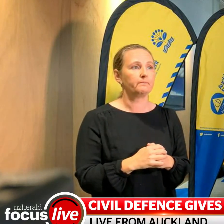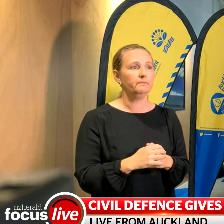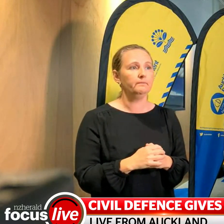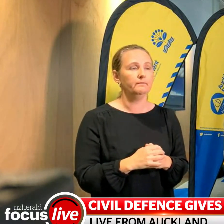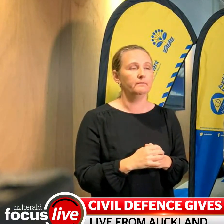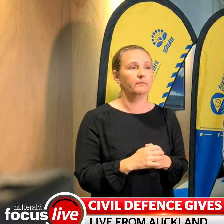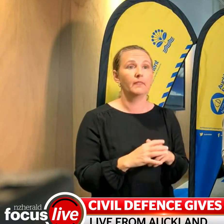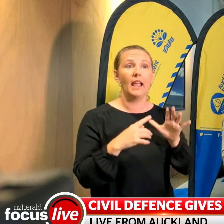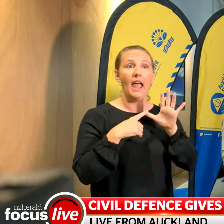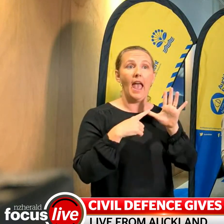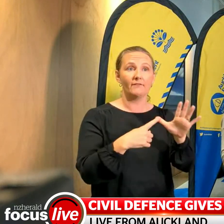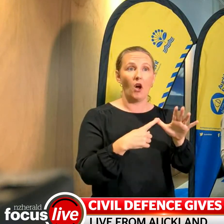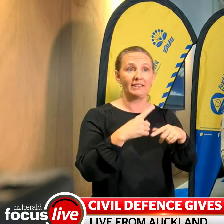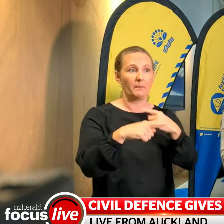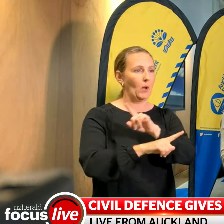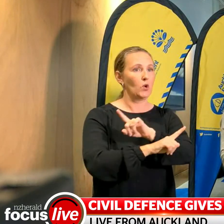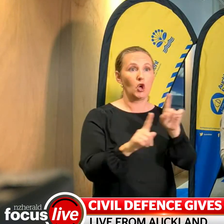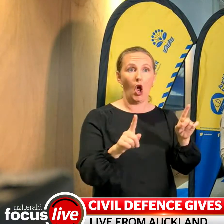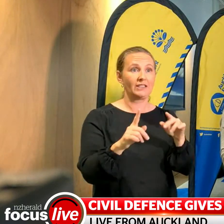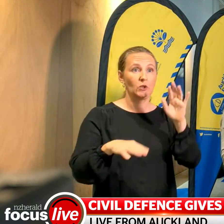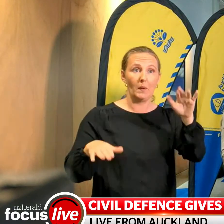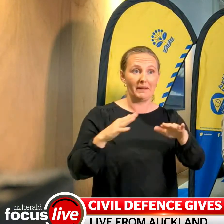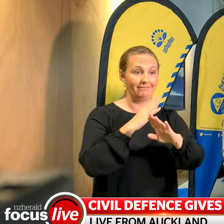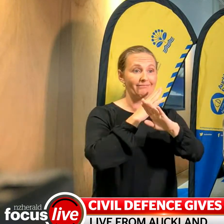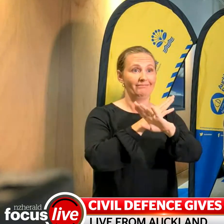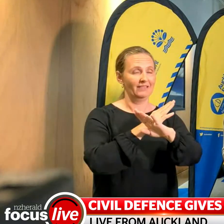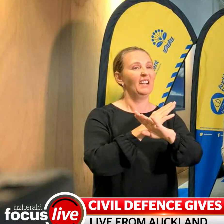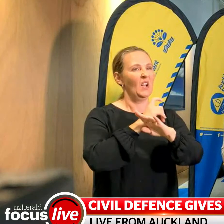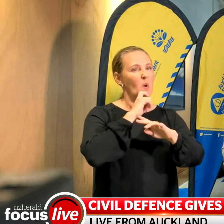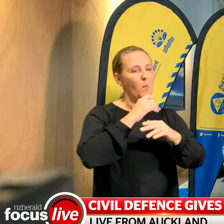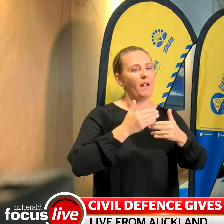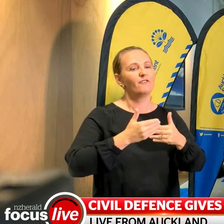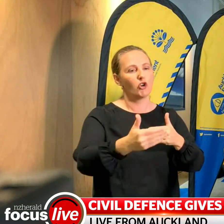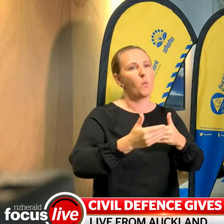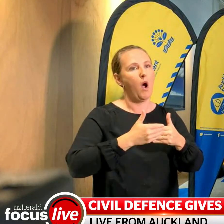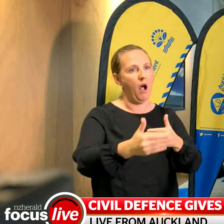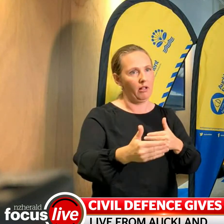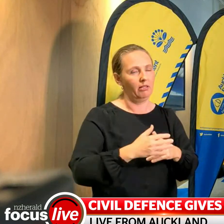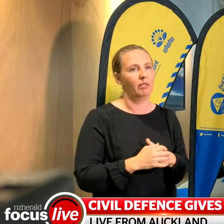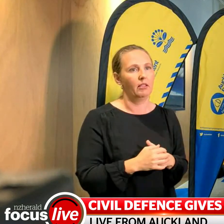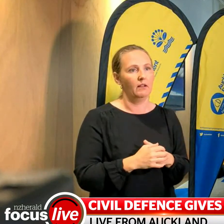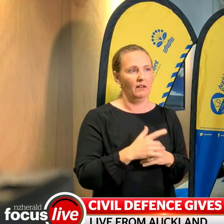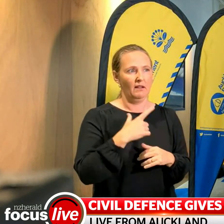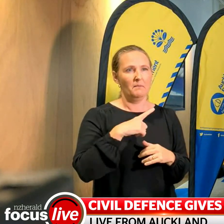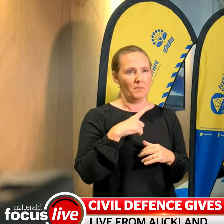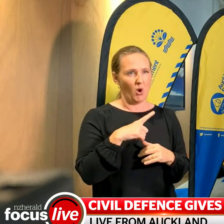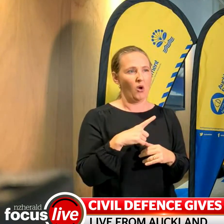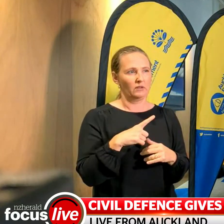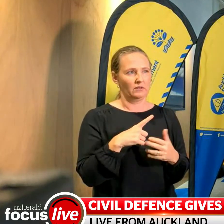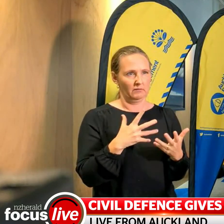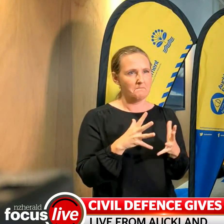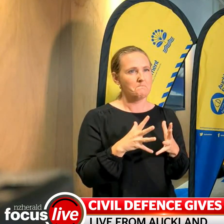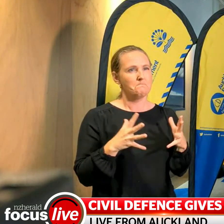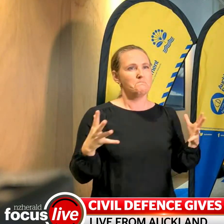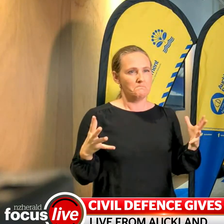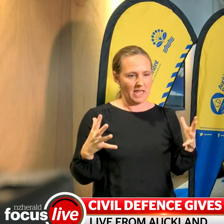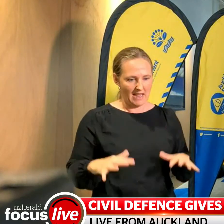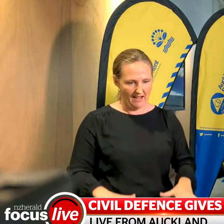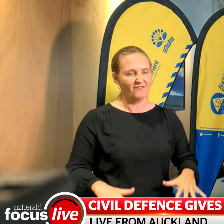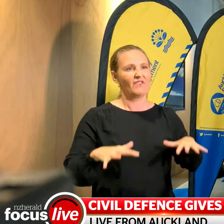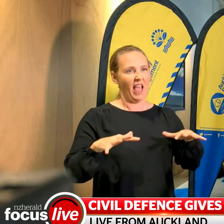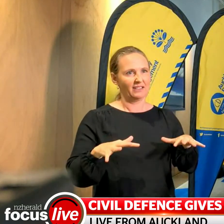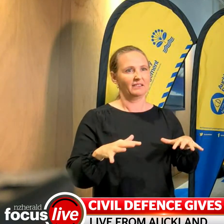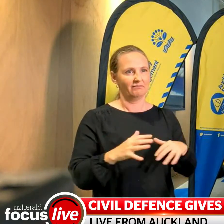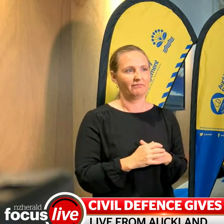advice around not swimming will remain in place for some time, just because we have had such a significant